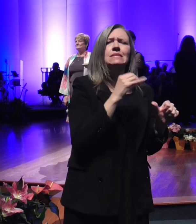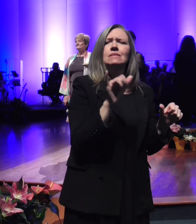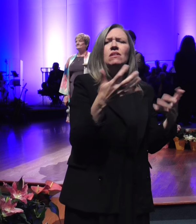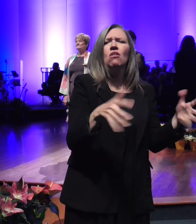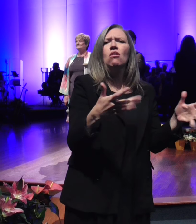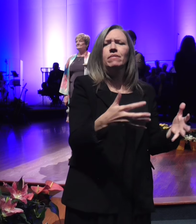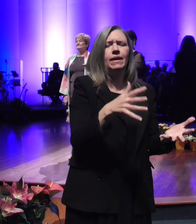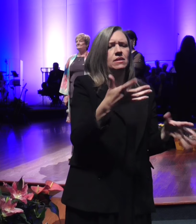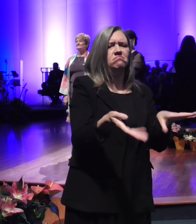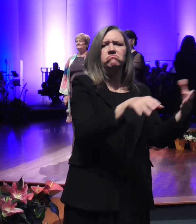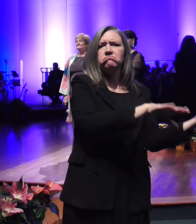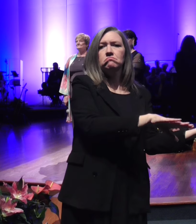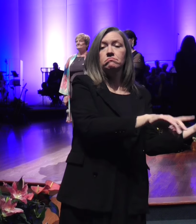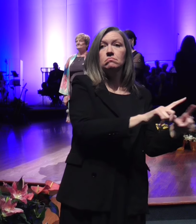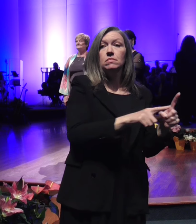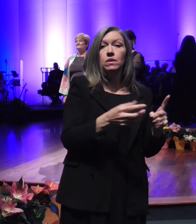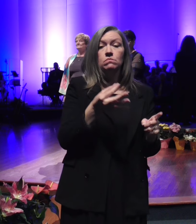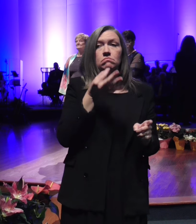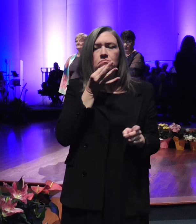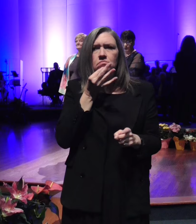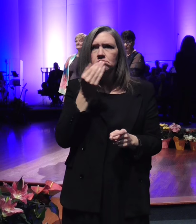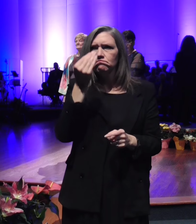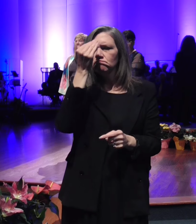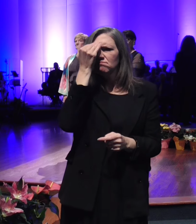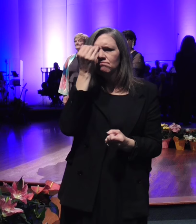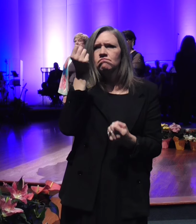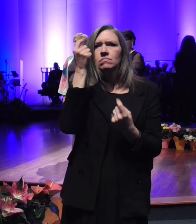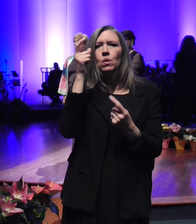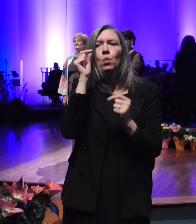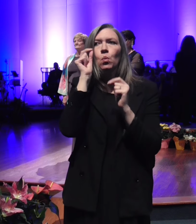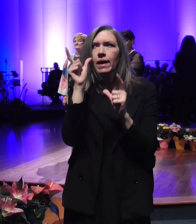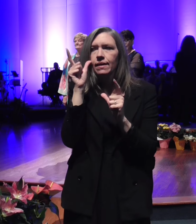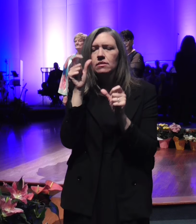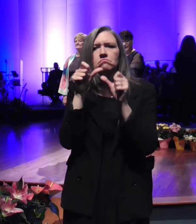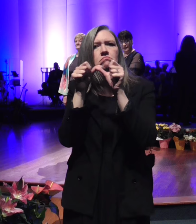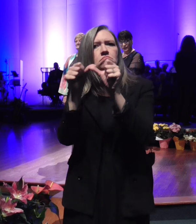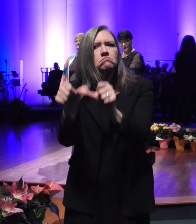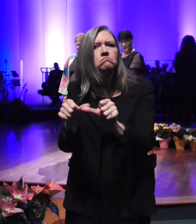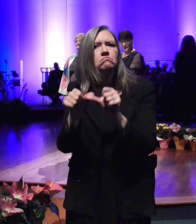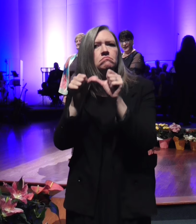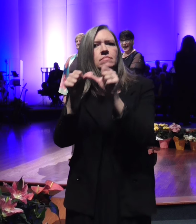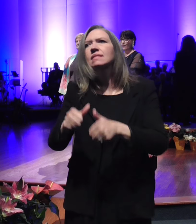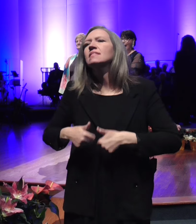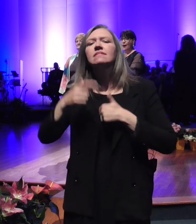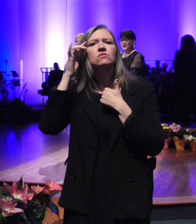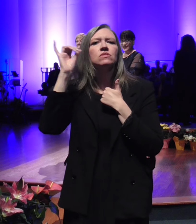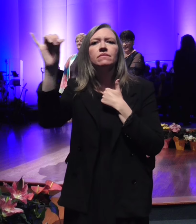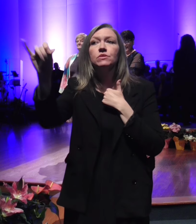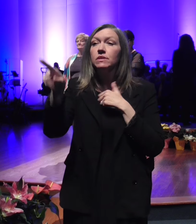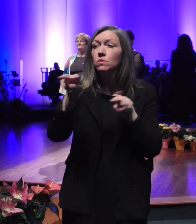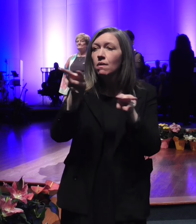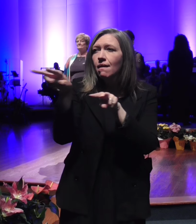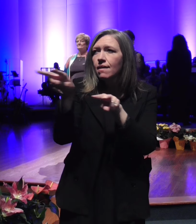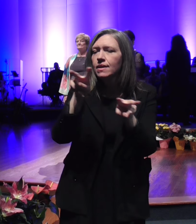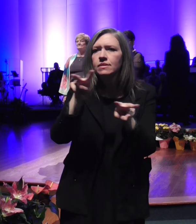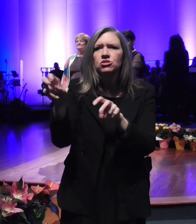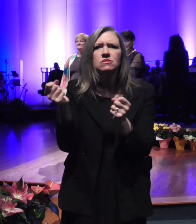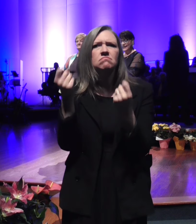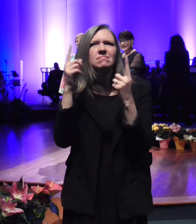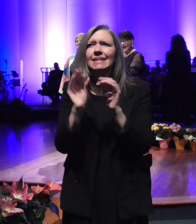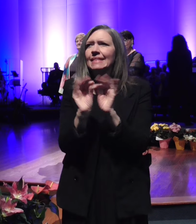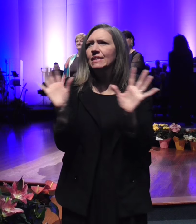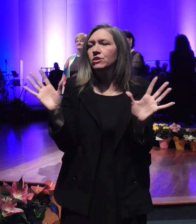but the master is awake and he lives forever. He watches, he is clear. How happy he is,